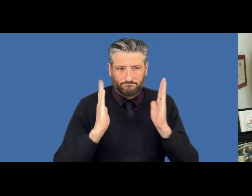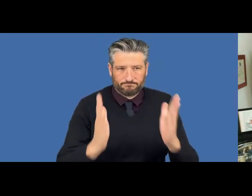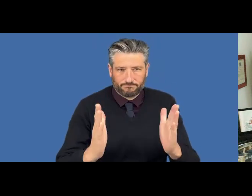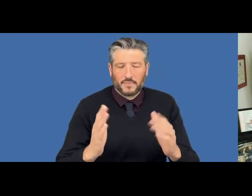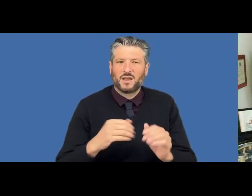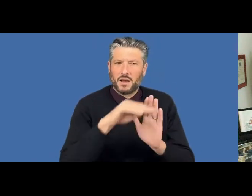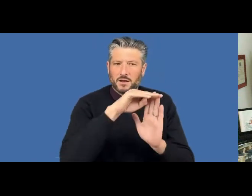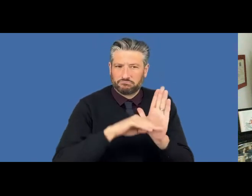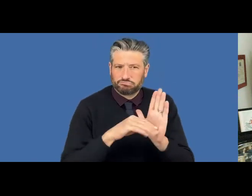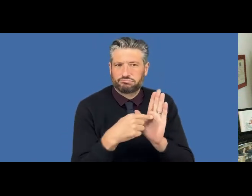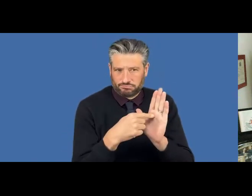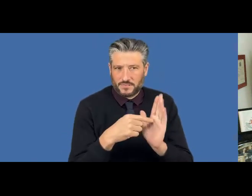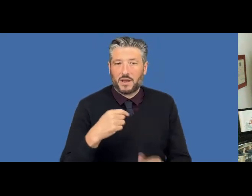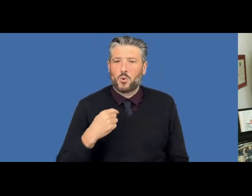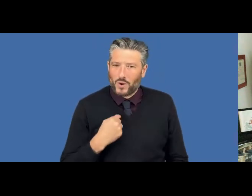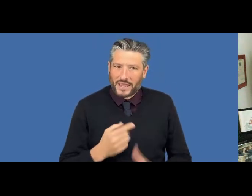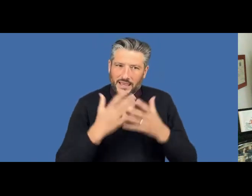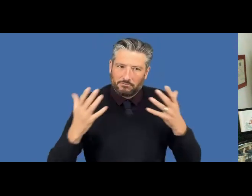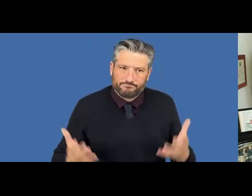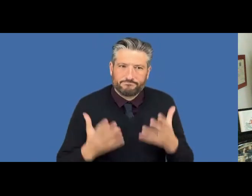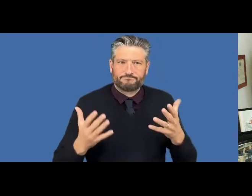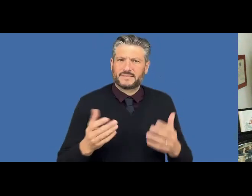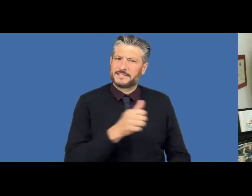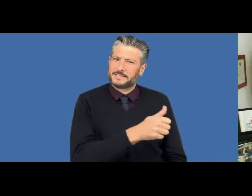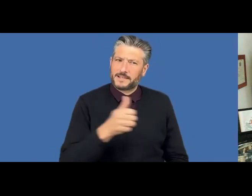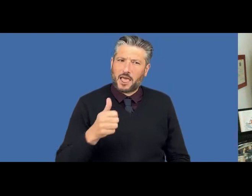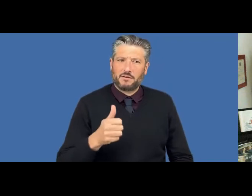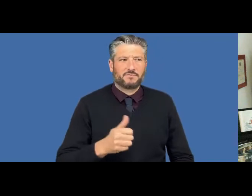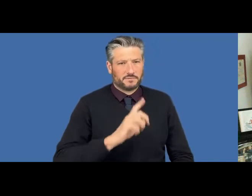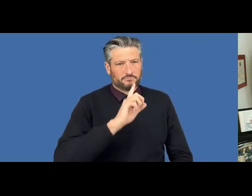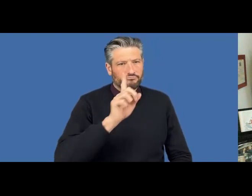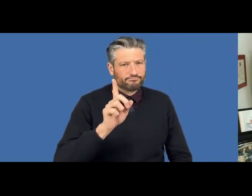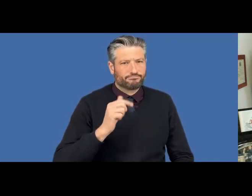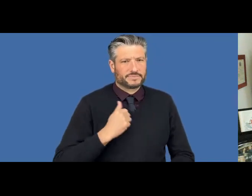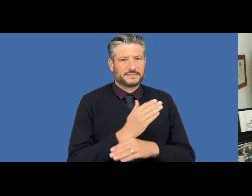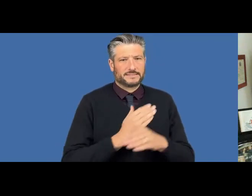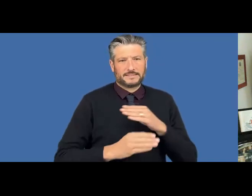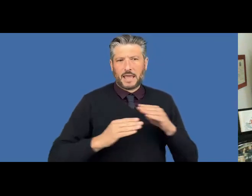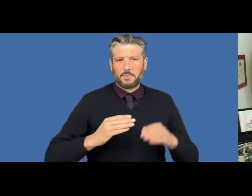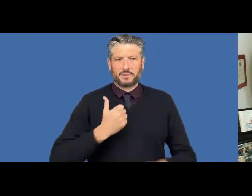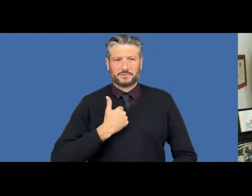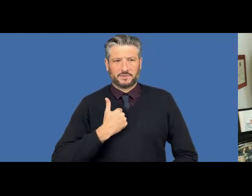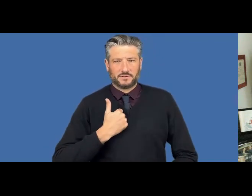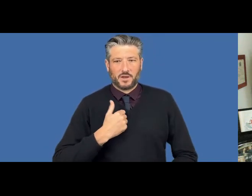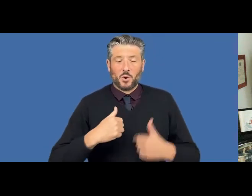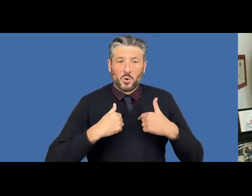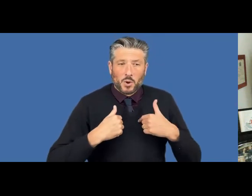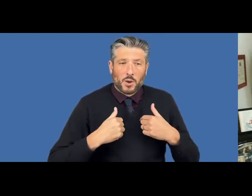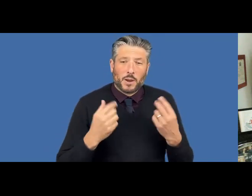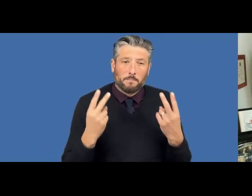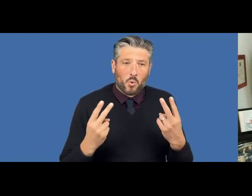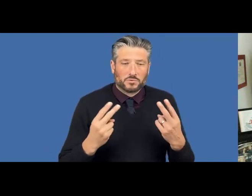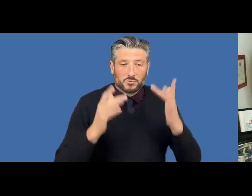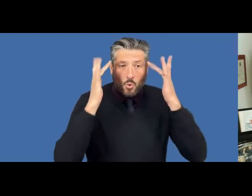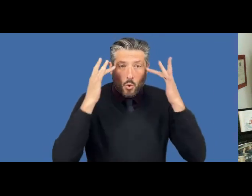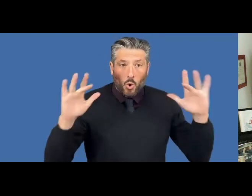to self-identify and have to create that culture where it's safe for people to do so. So part of